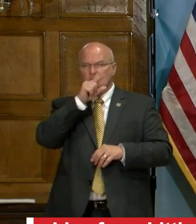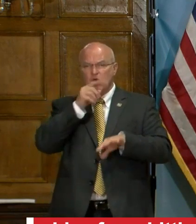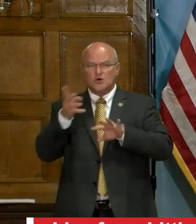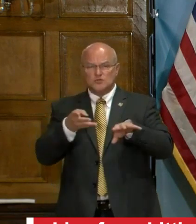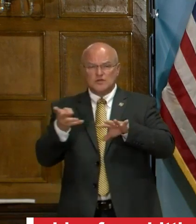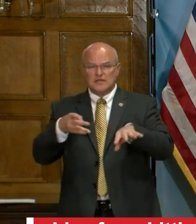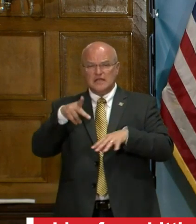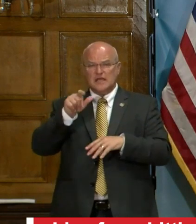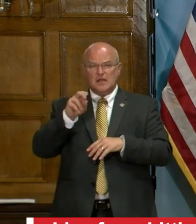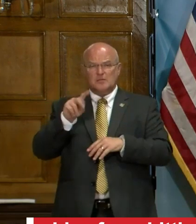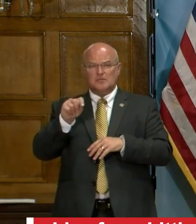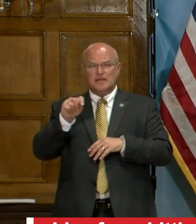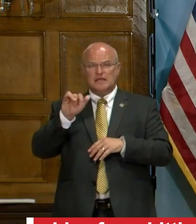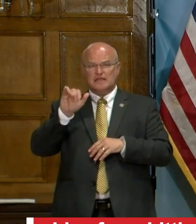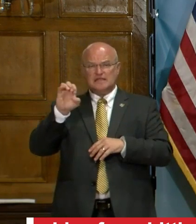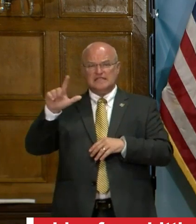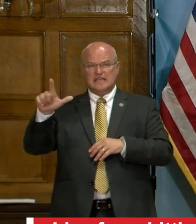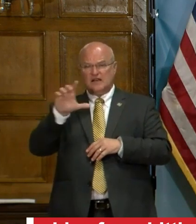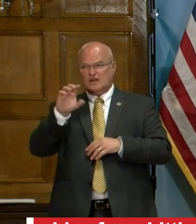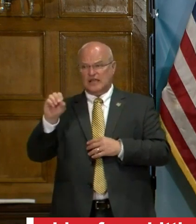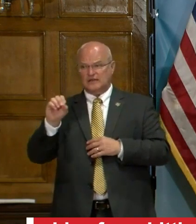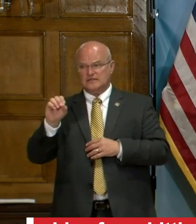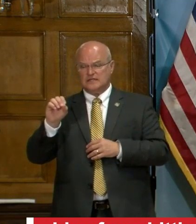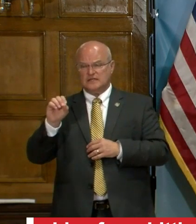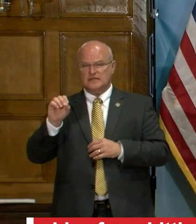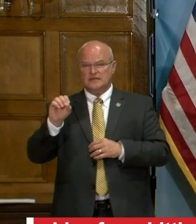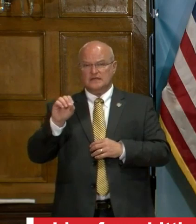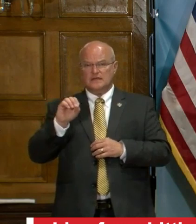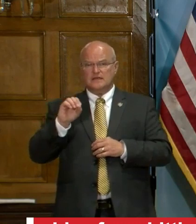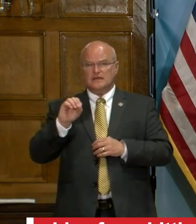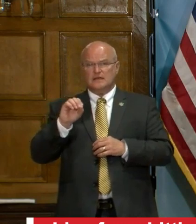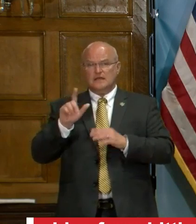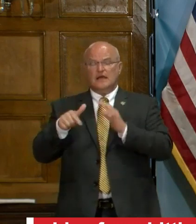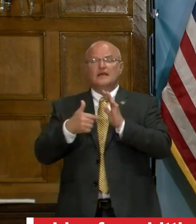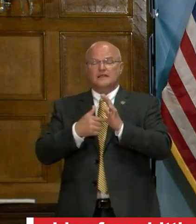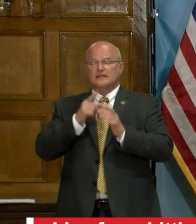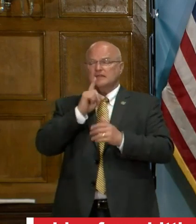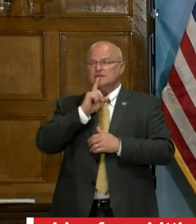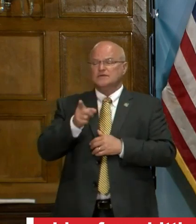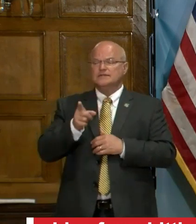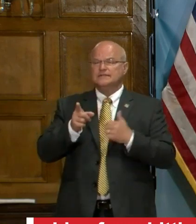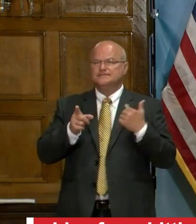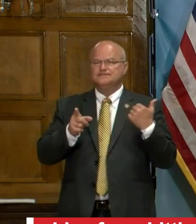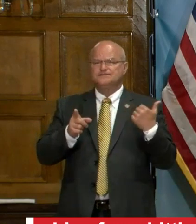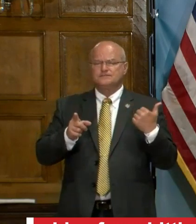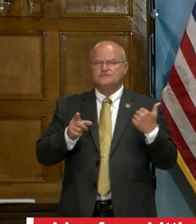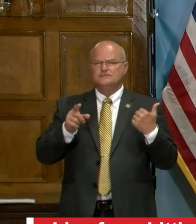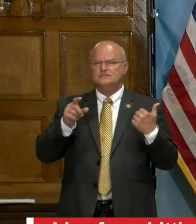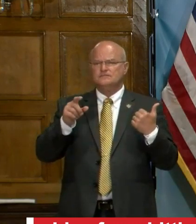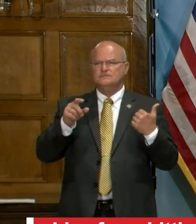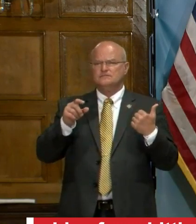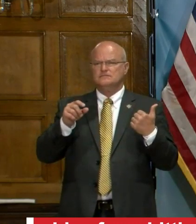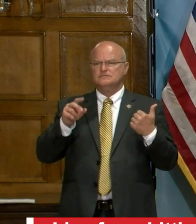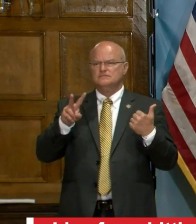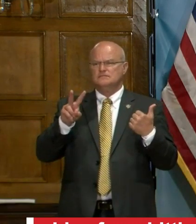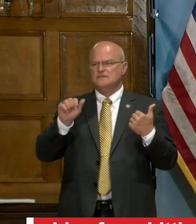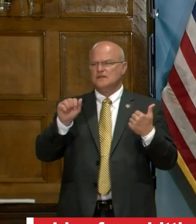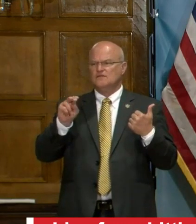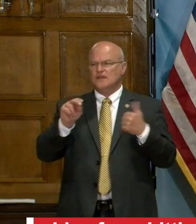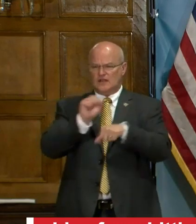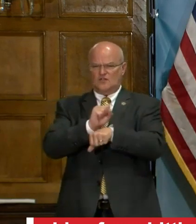Plant or in Yell County? This was a van